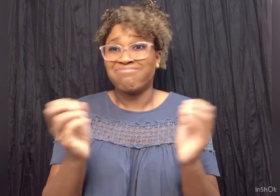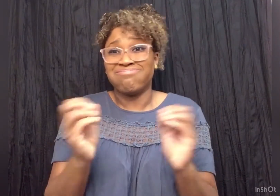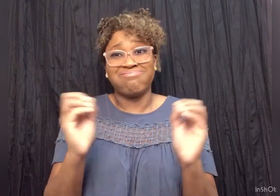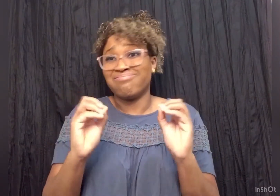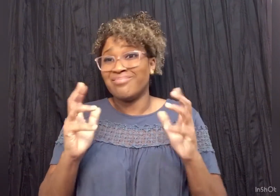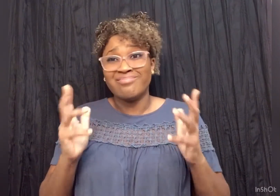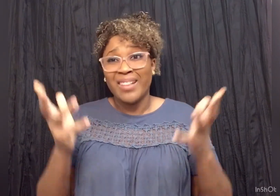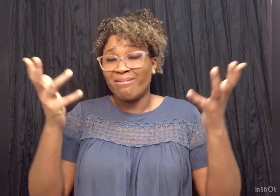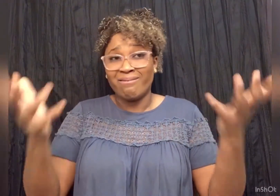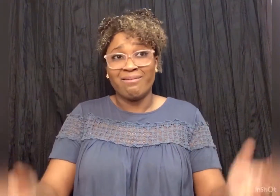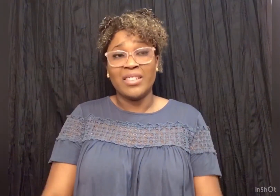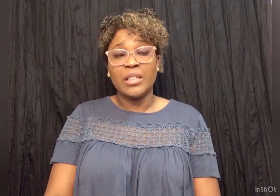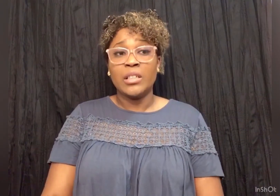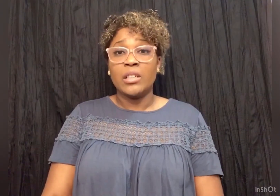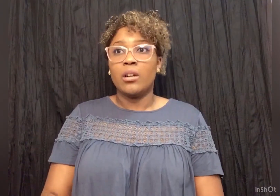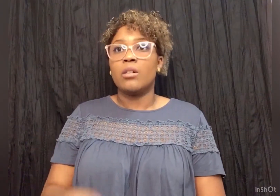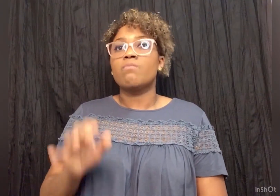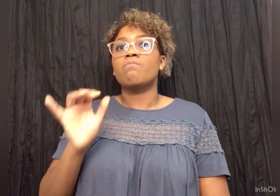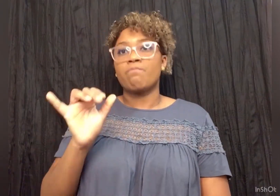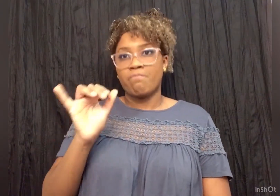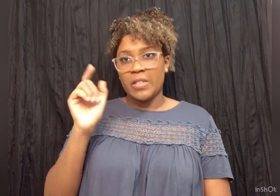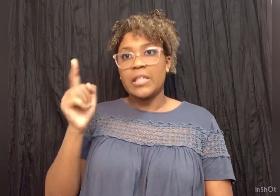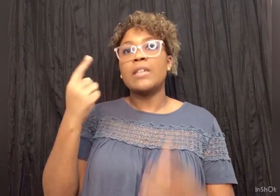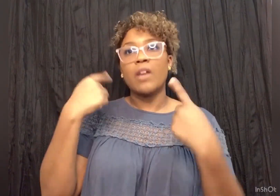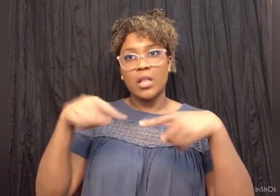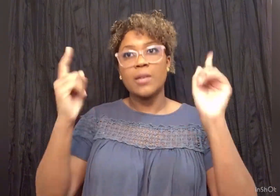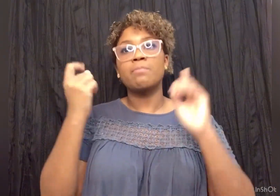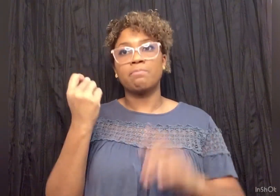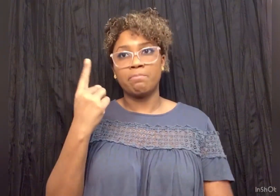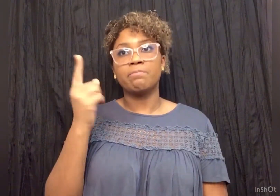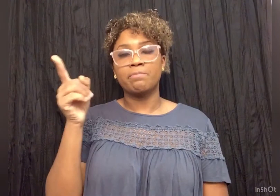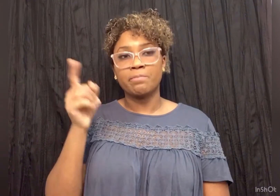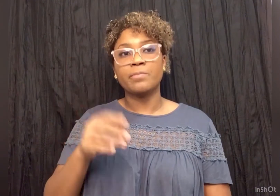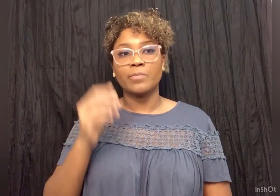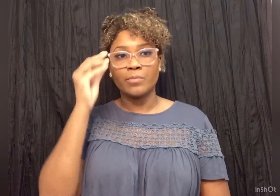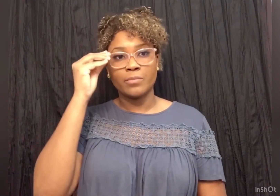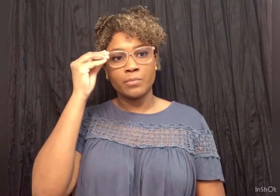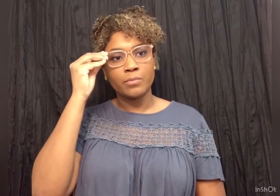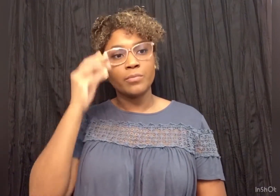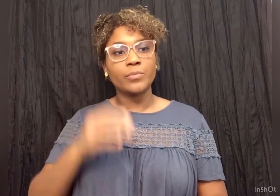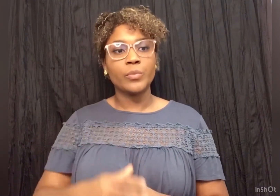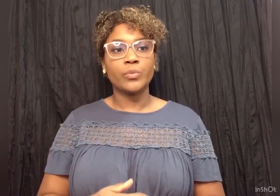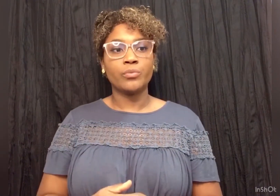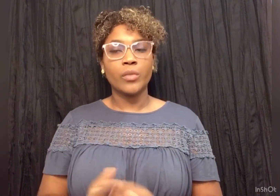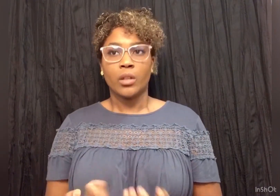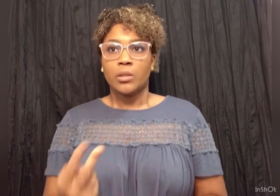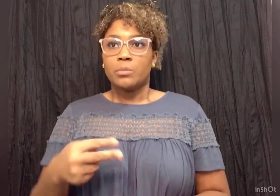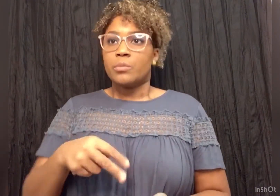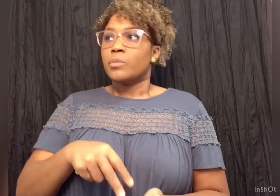At last he understood. He got out of bed and began to dress